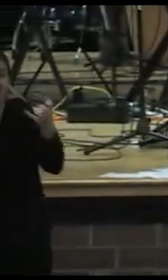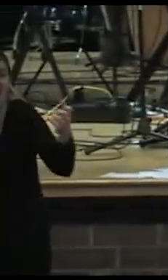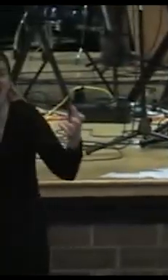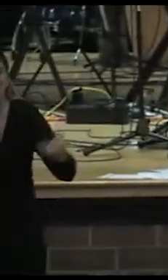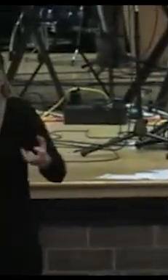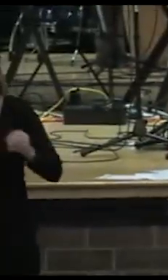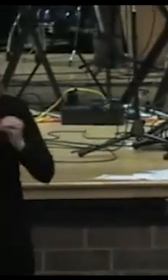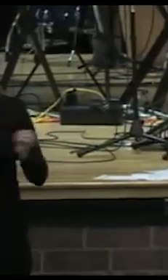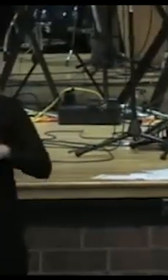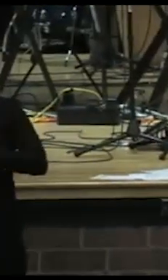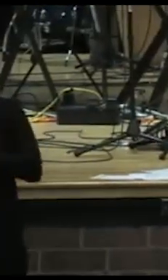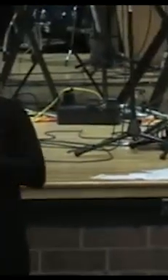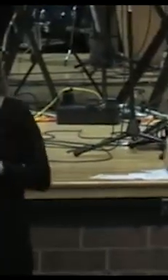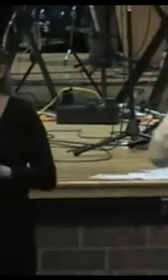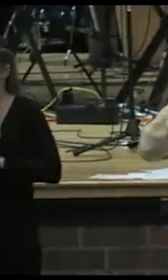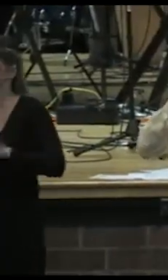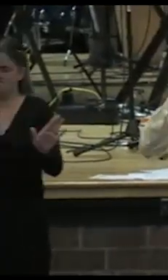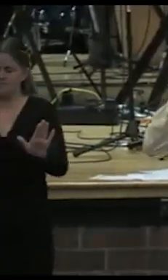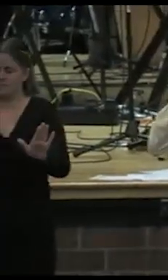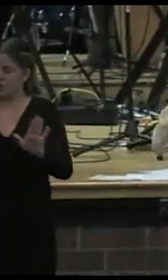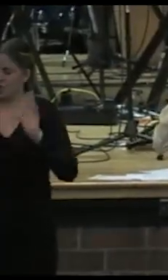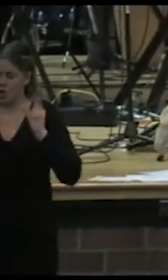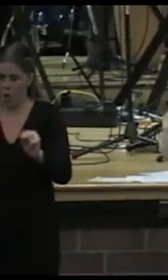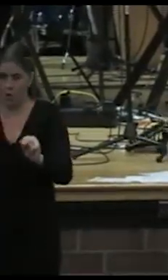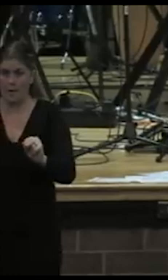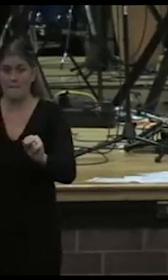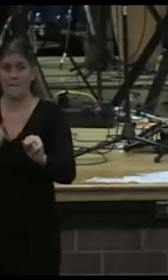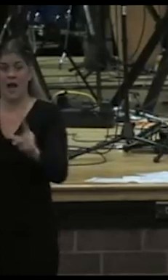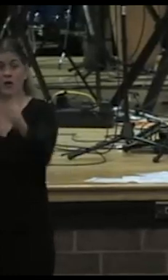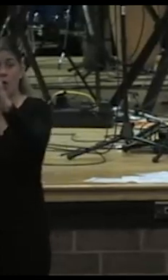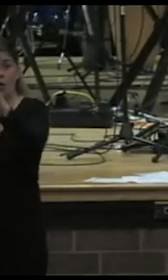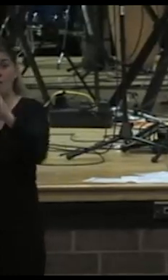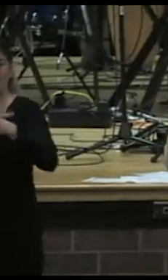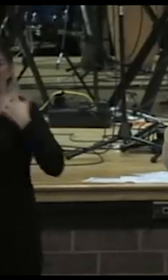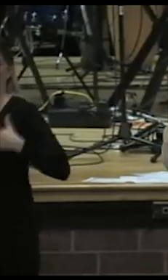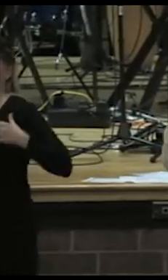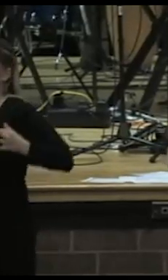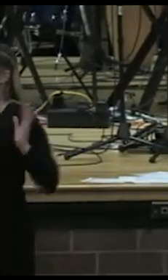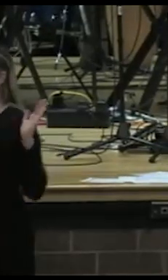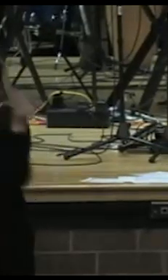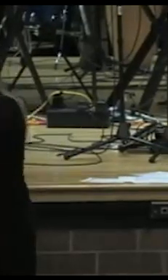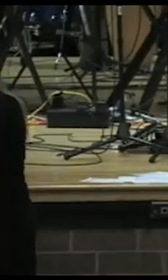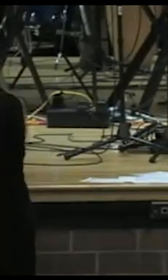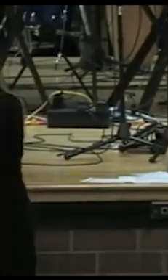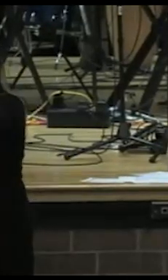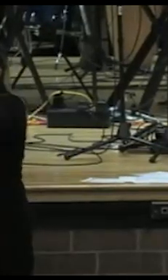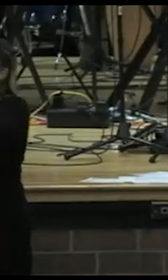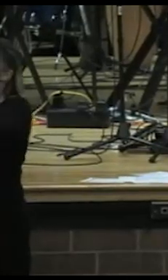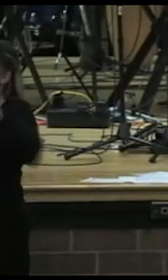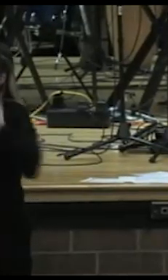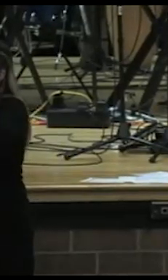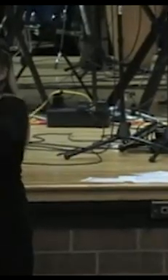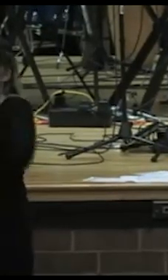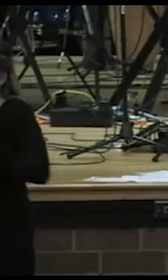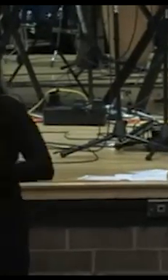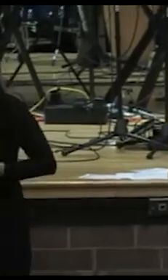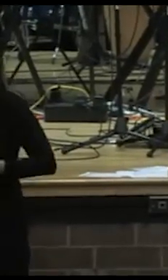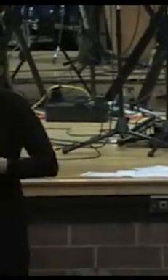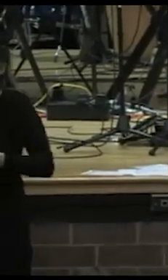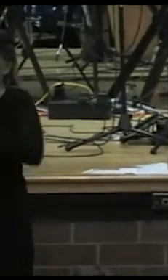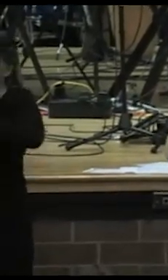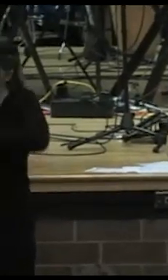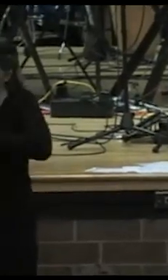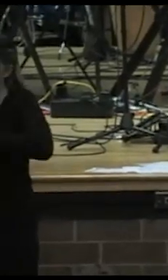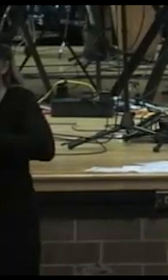desires that stood. And I said, no, I'm going to set my heart after God and I'm going to let Him bring my dreams and my desires